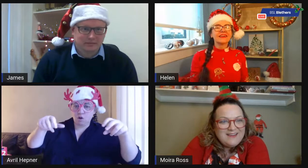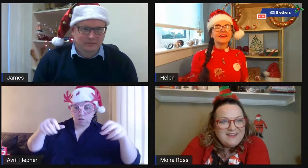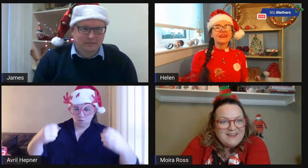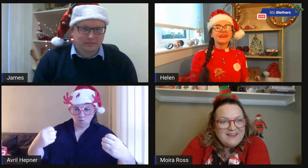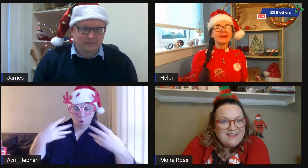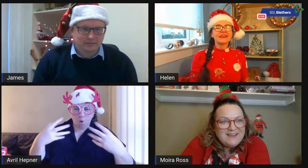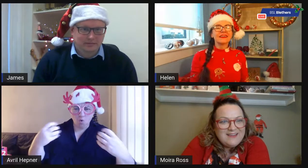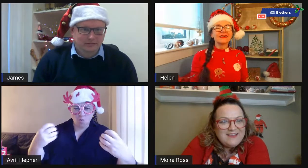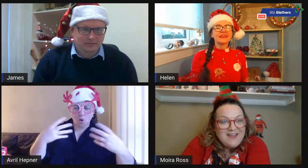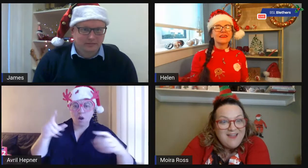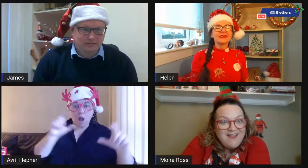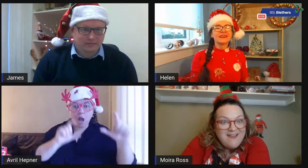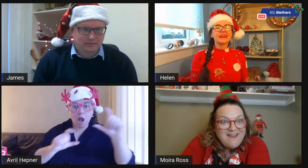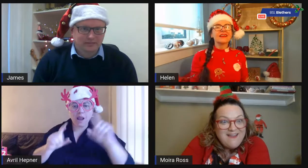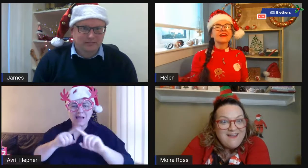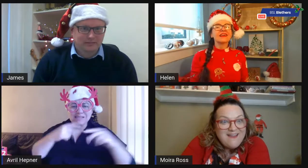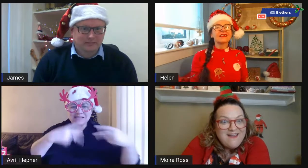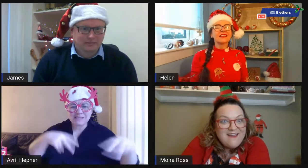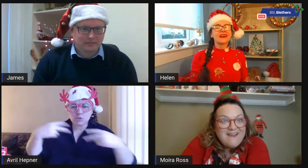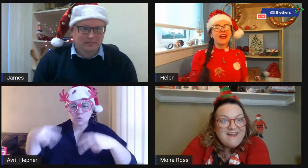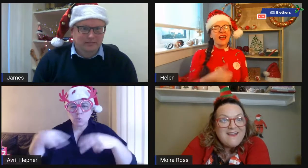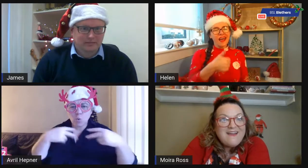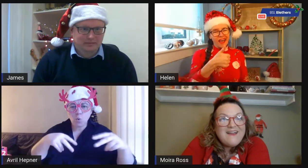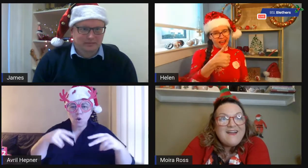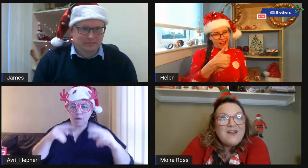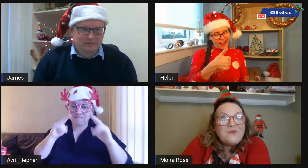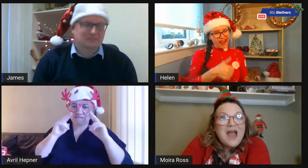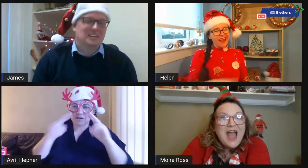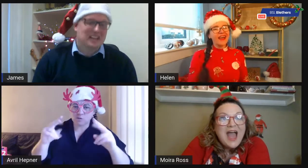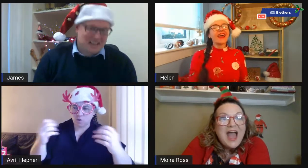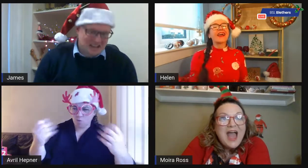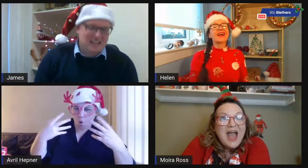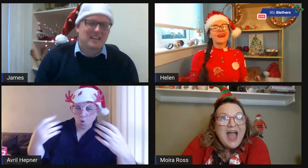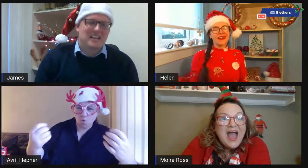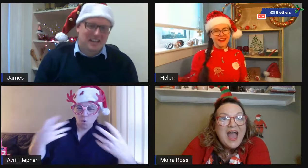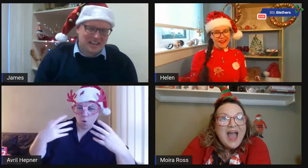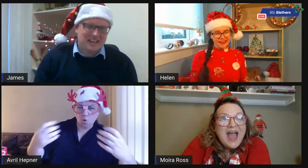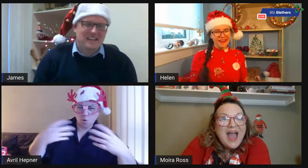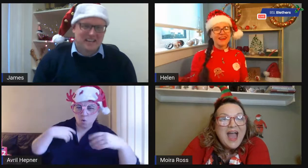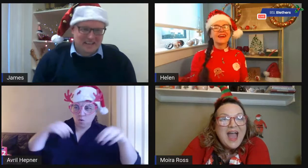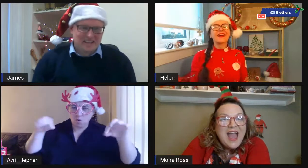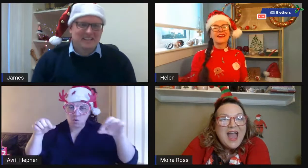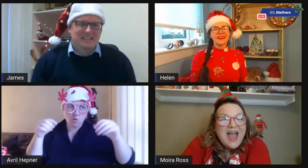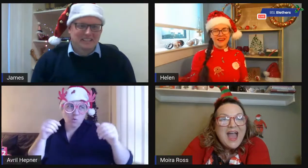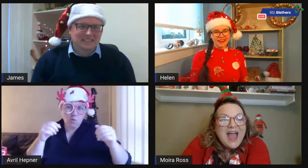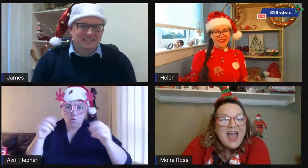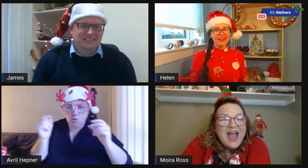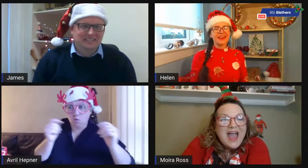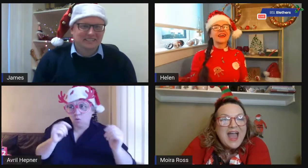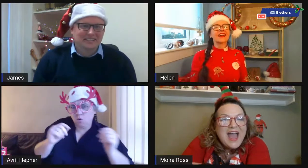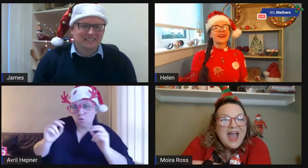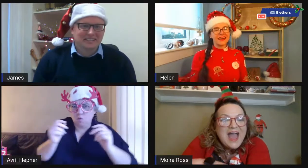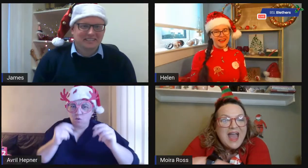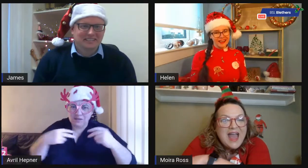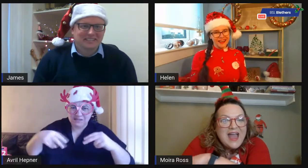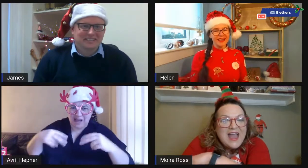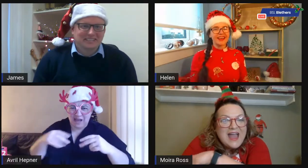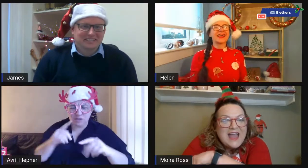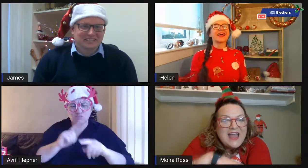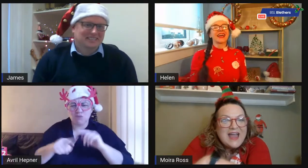But the thing about this thing was it flashed coloured lights like a disco. So it was really visual. And